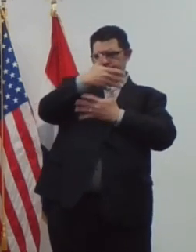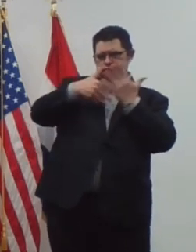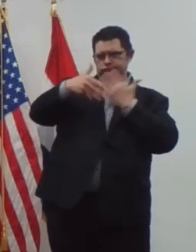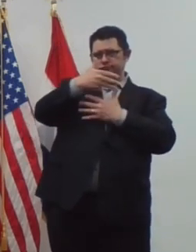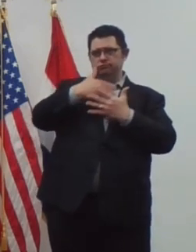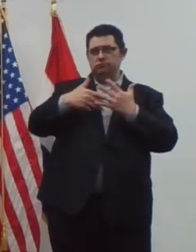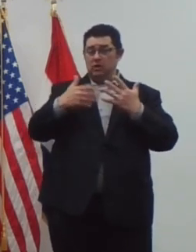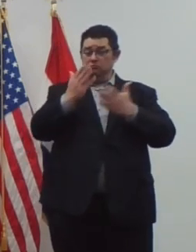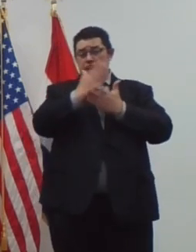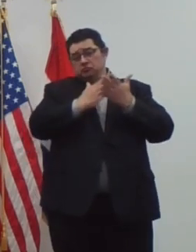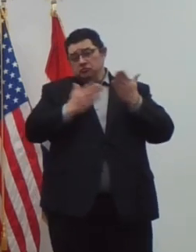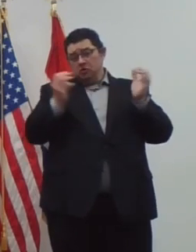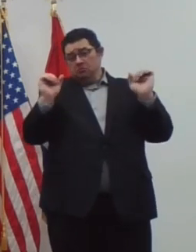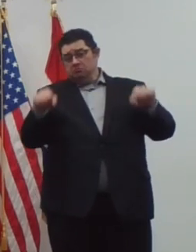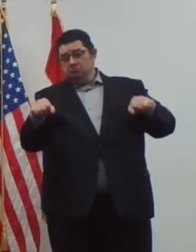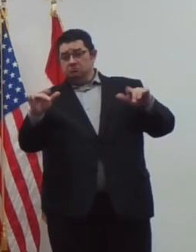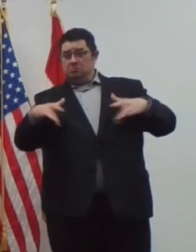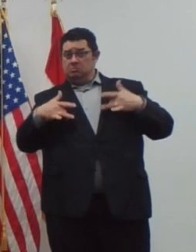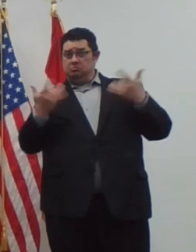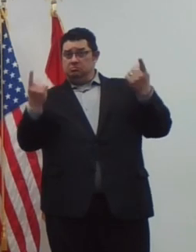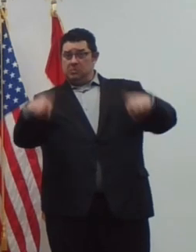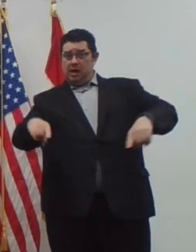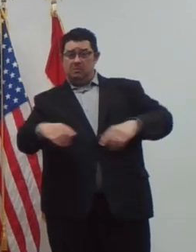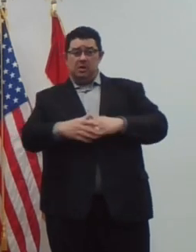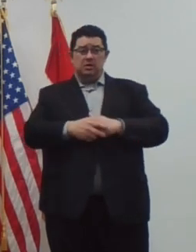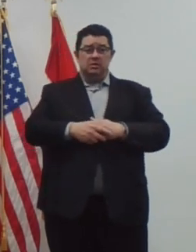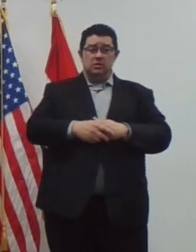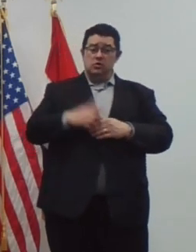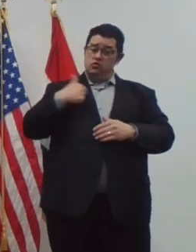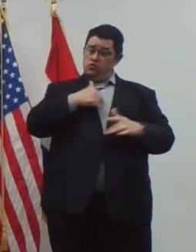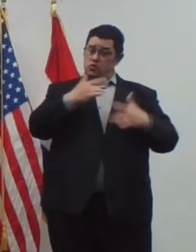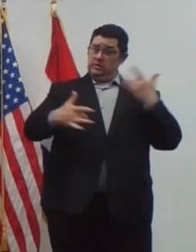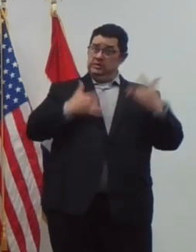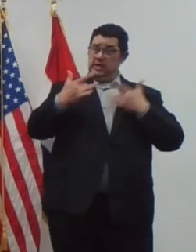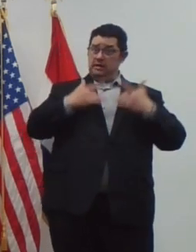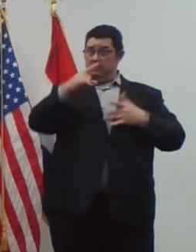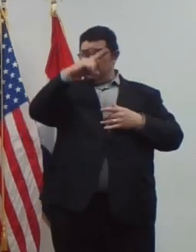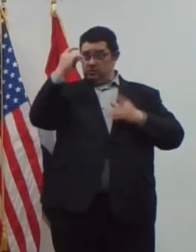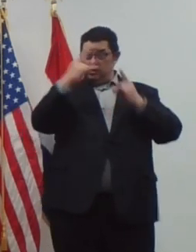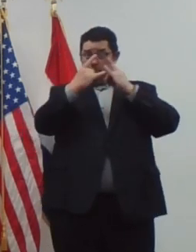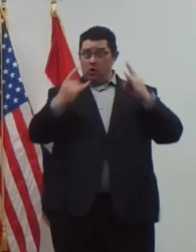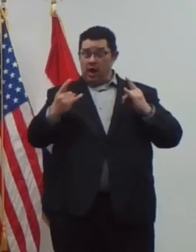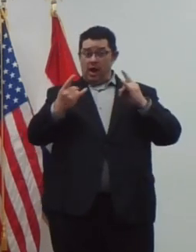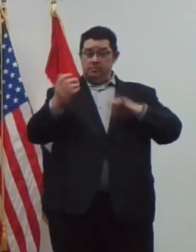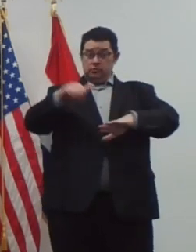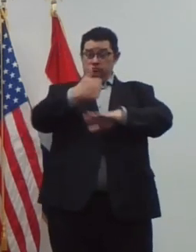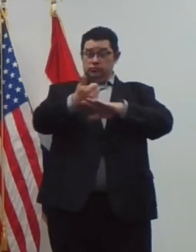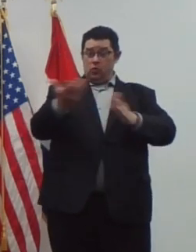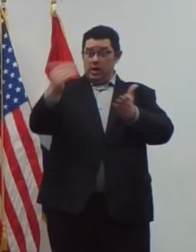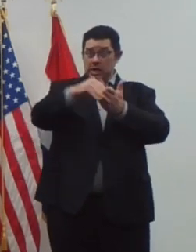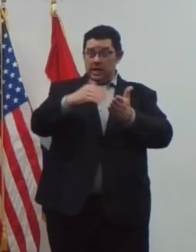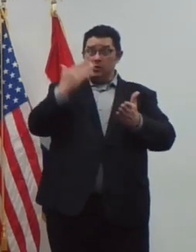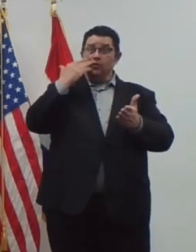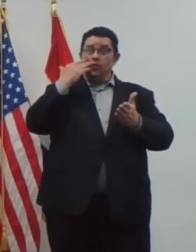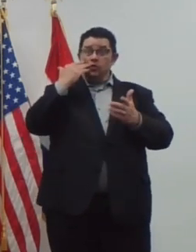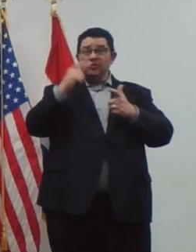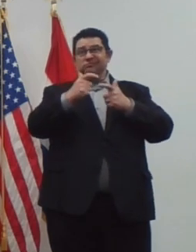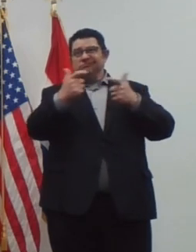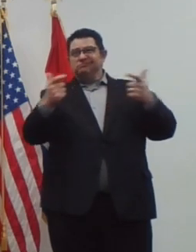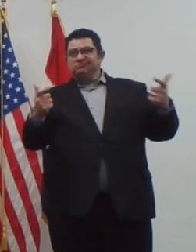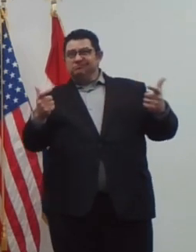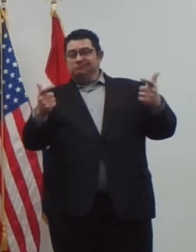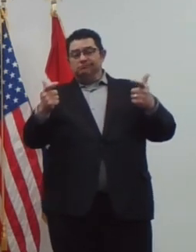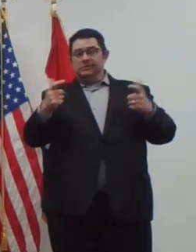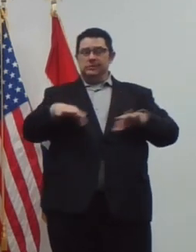be able to happen. But we'll have those guidelines pretty soon. We're excited about getting the summer camps going again. We know it's a big part of the kids' experience